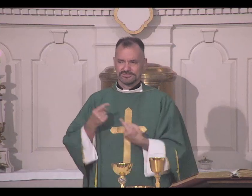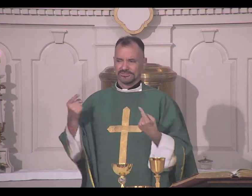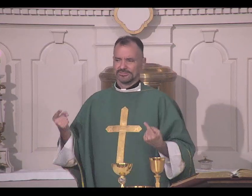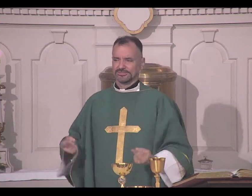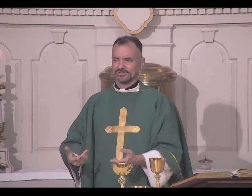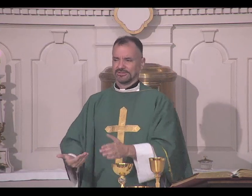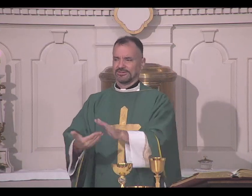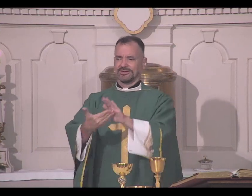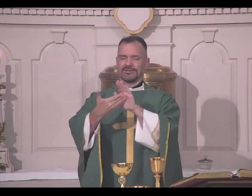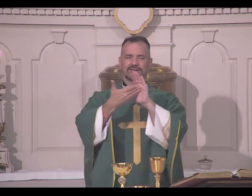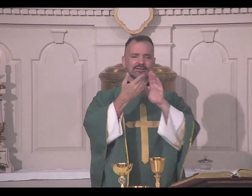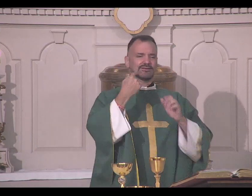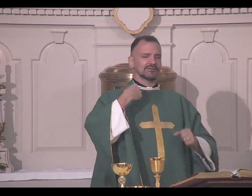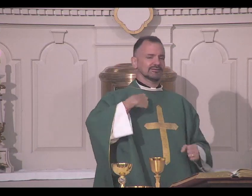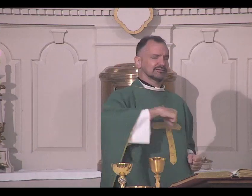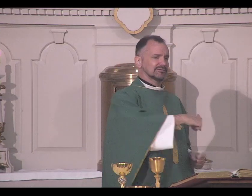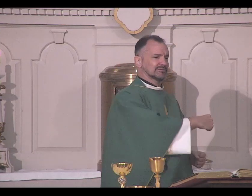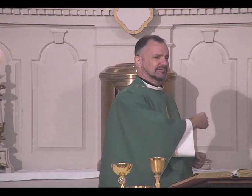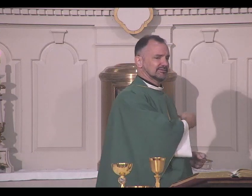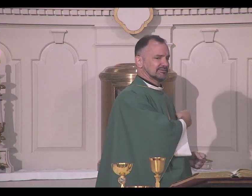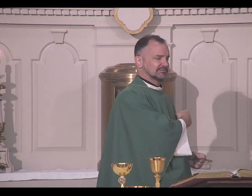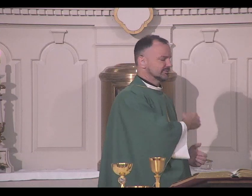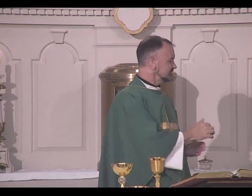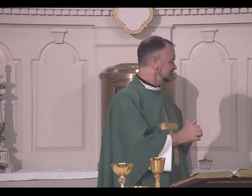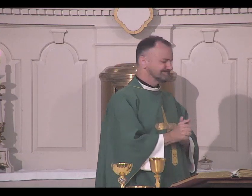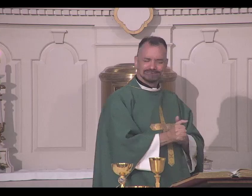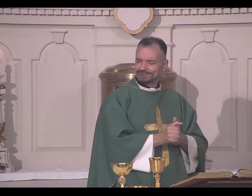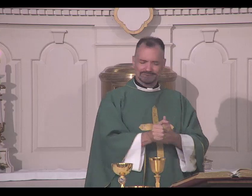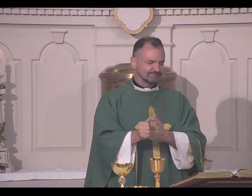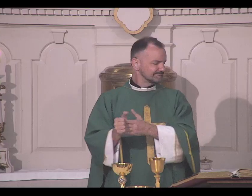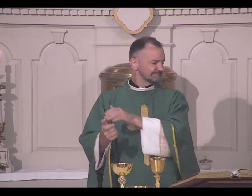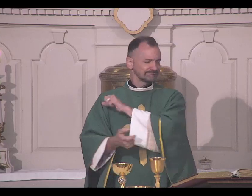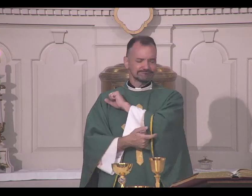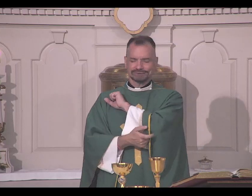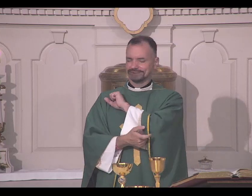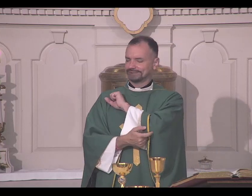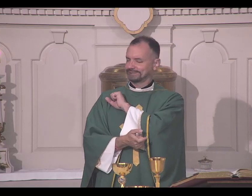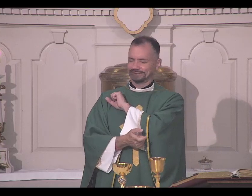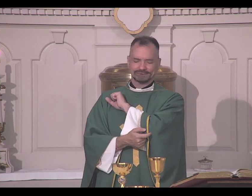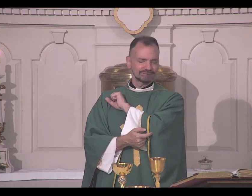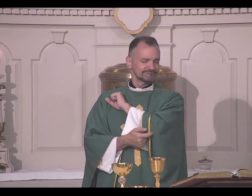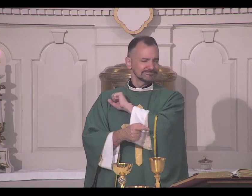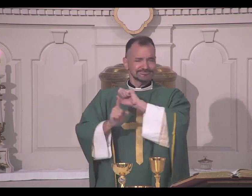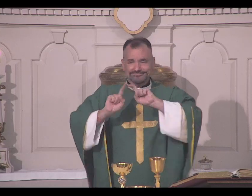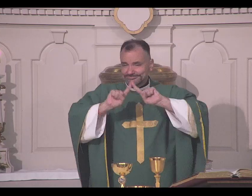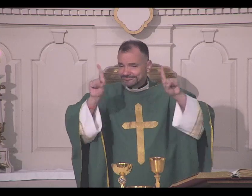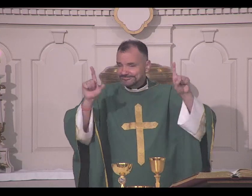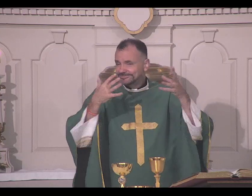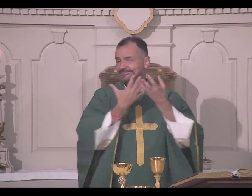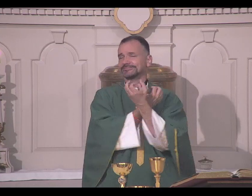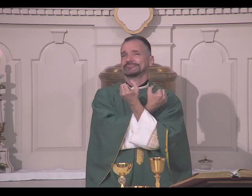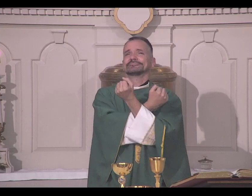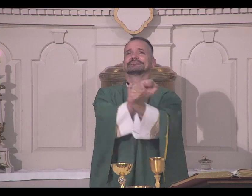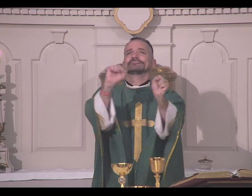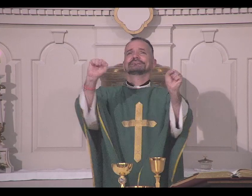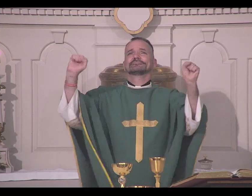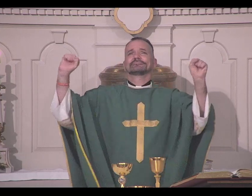not into temptation, but deliver us from